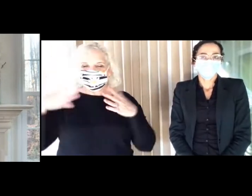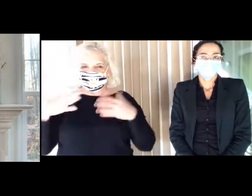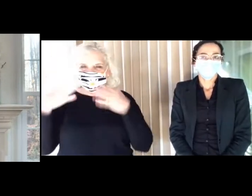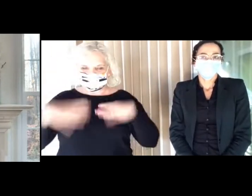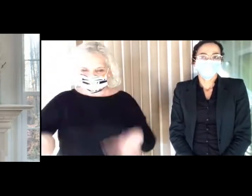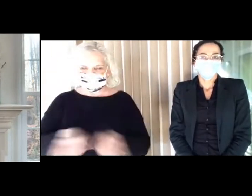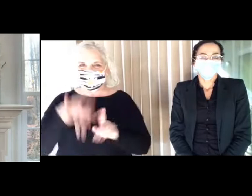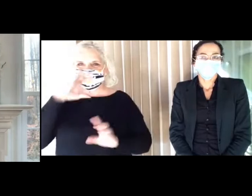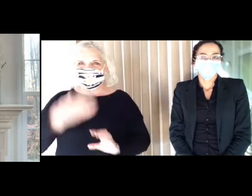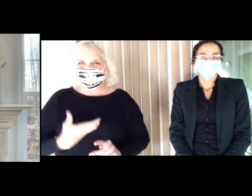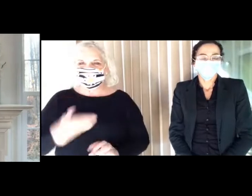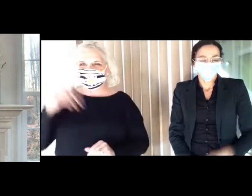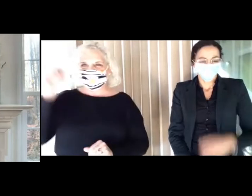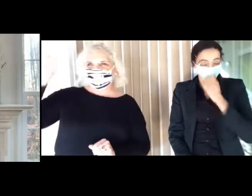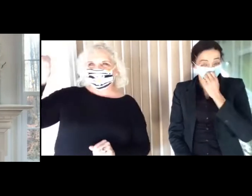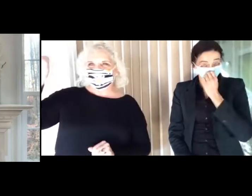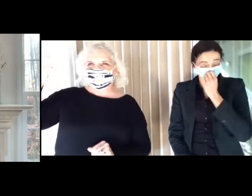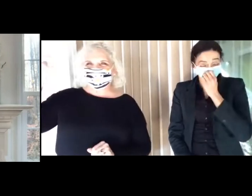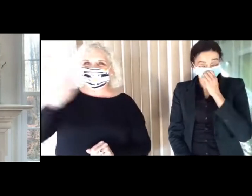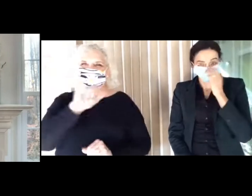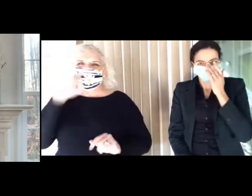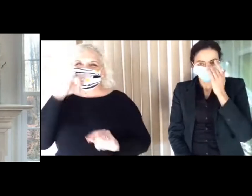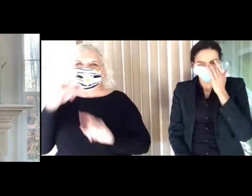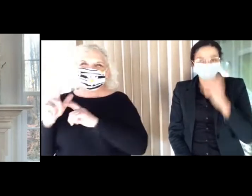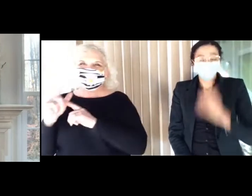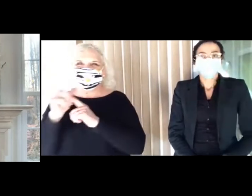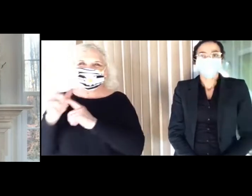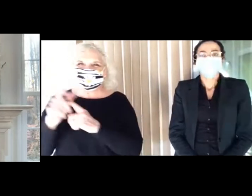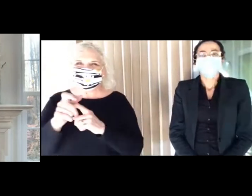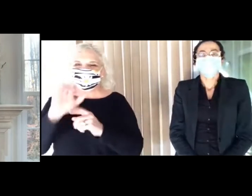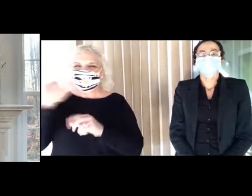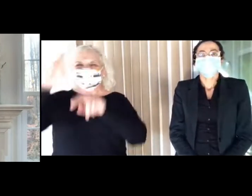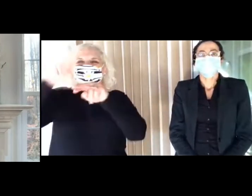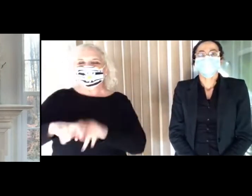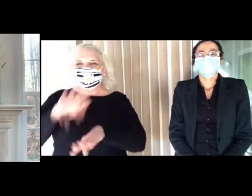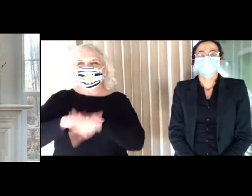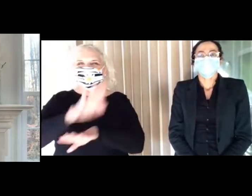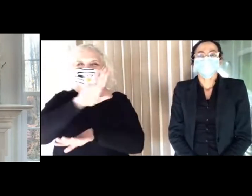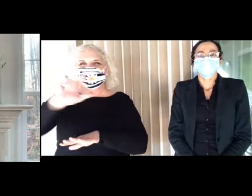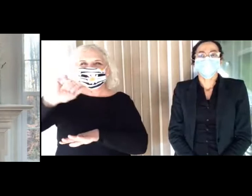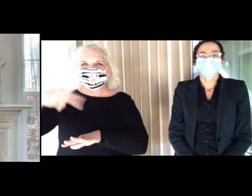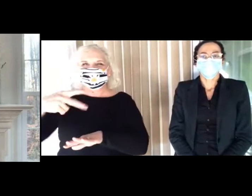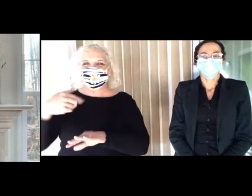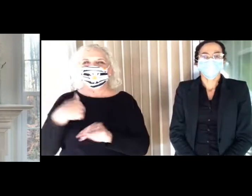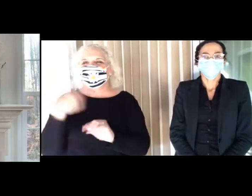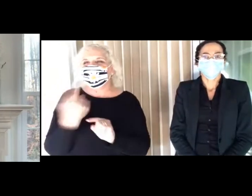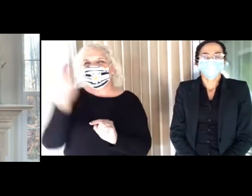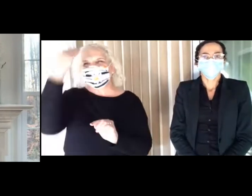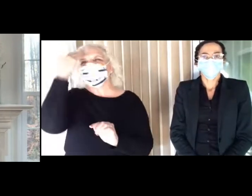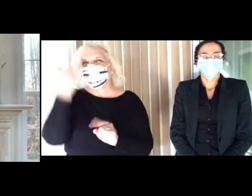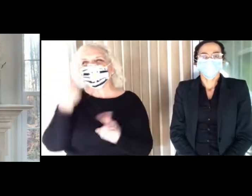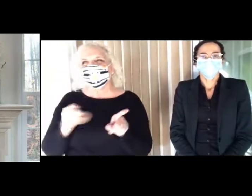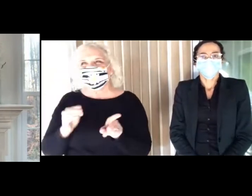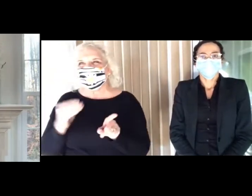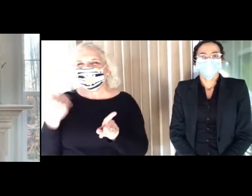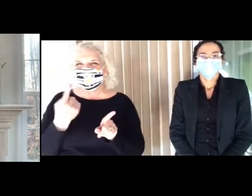would knock on the door and we would all come running, and then we would all get to sit on his lap. But I always knew it was him.